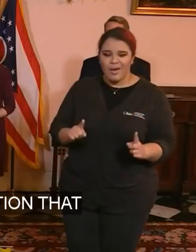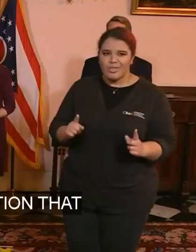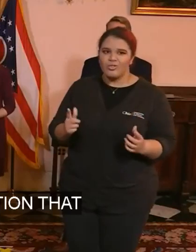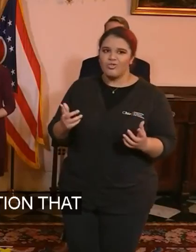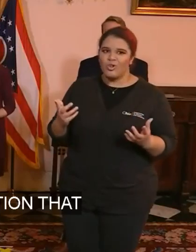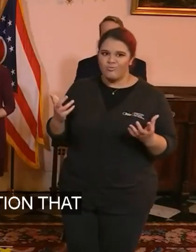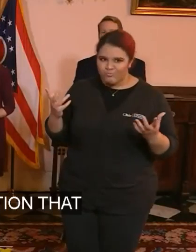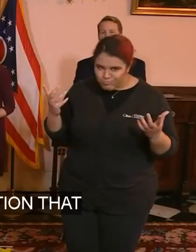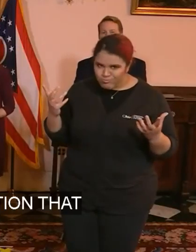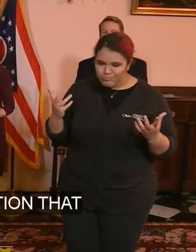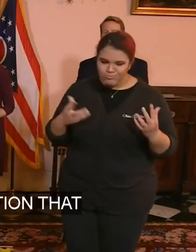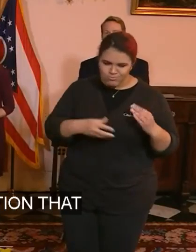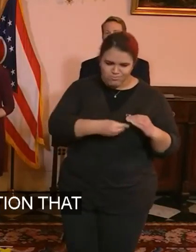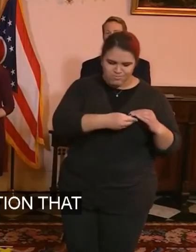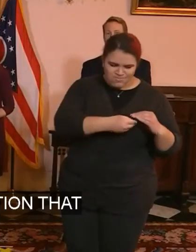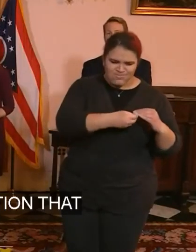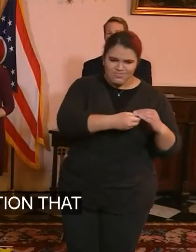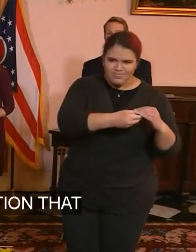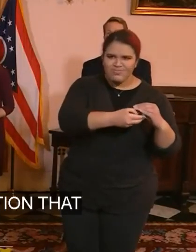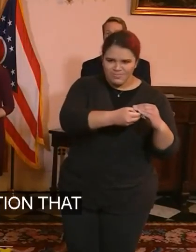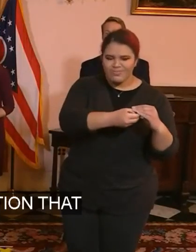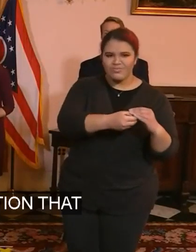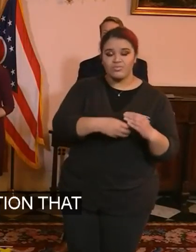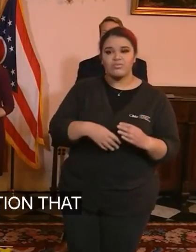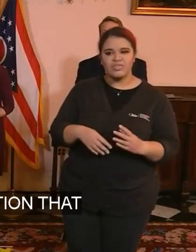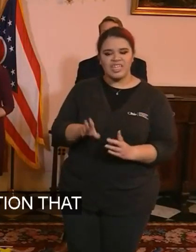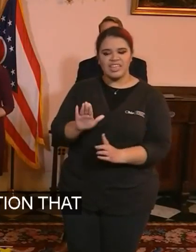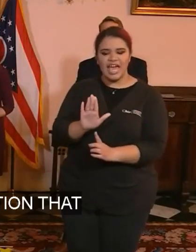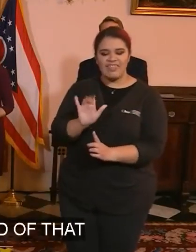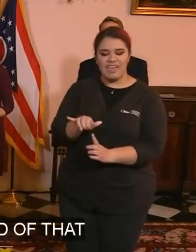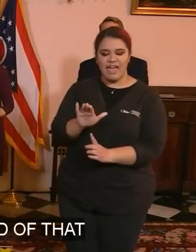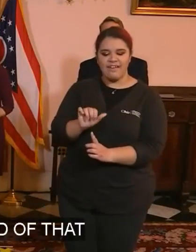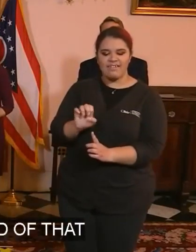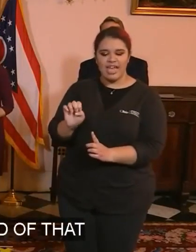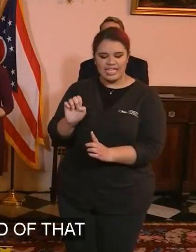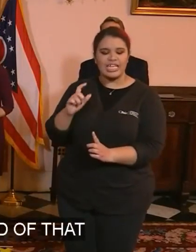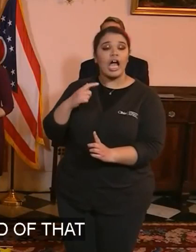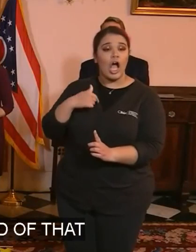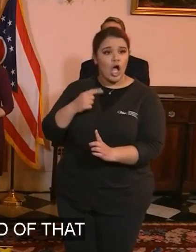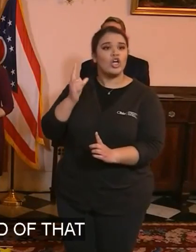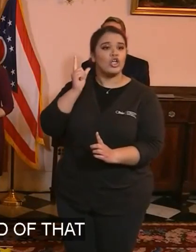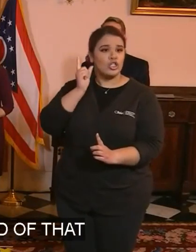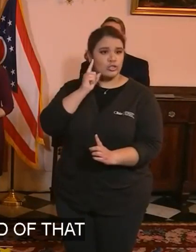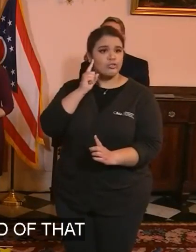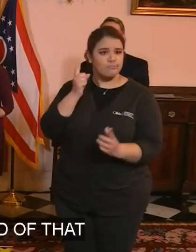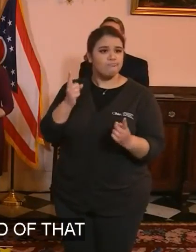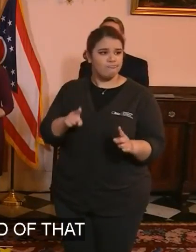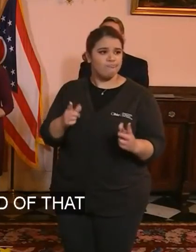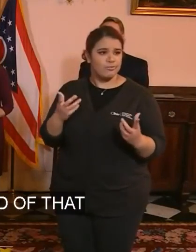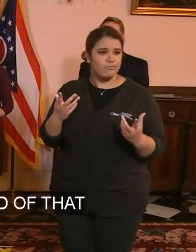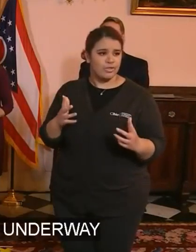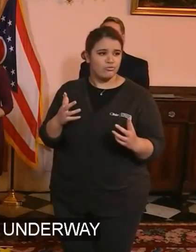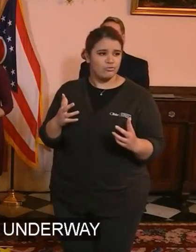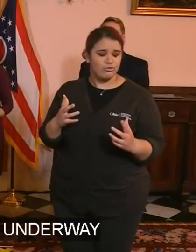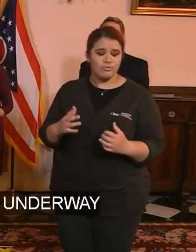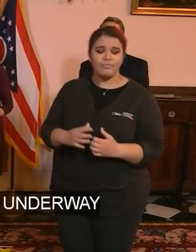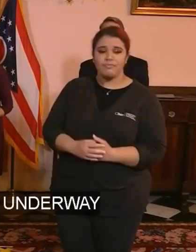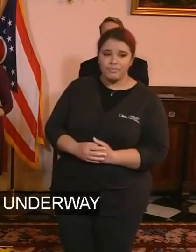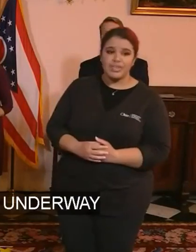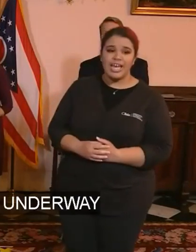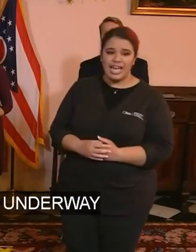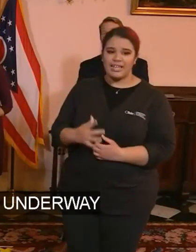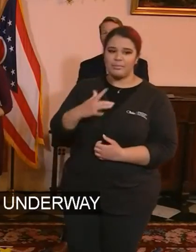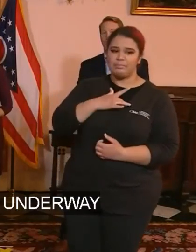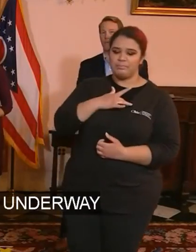still underway, so I think it was going over our TPM. We've typically done our numbers at TPM, and as I said in days